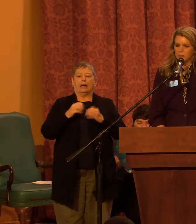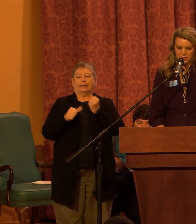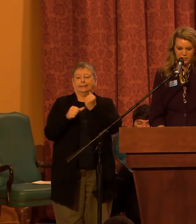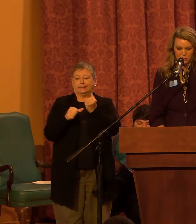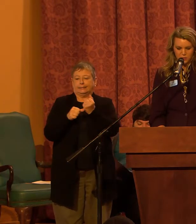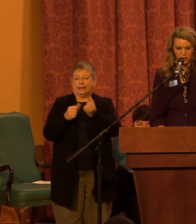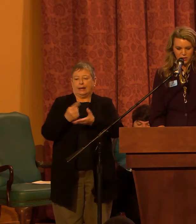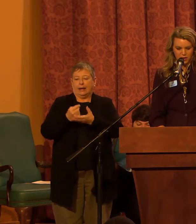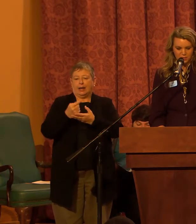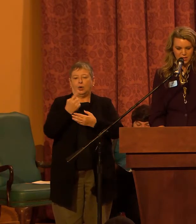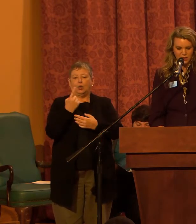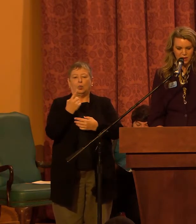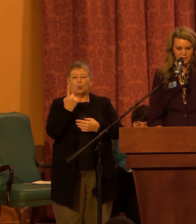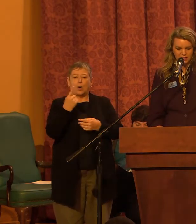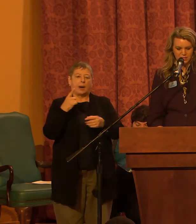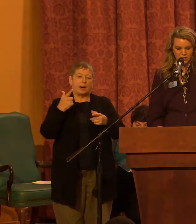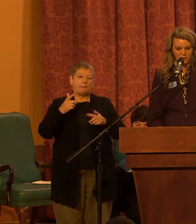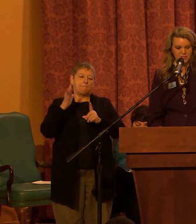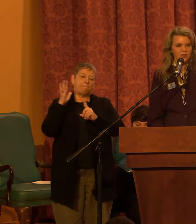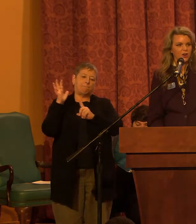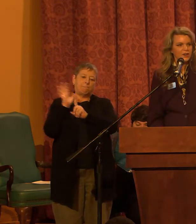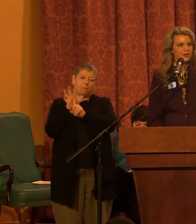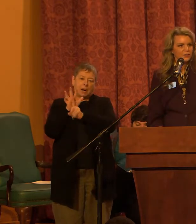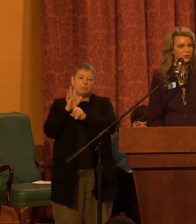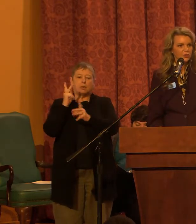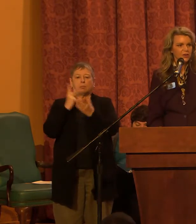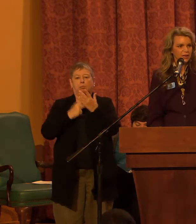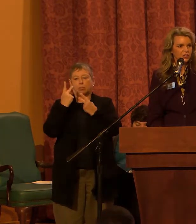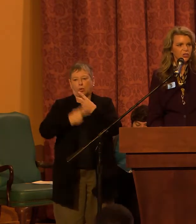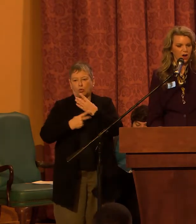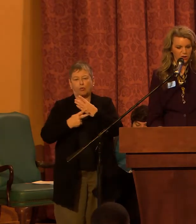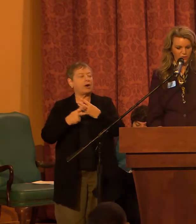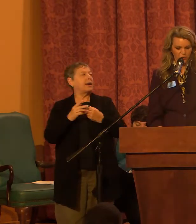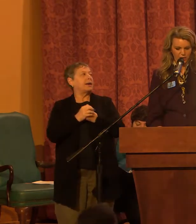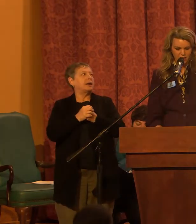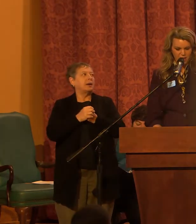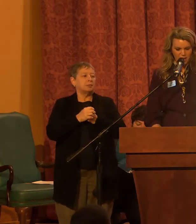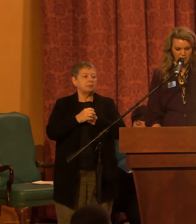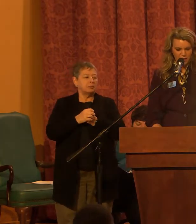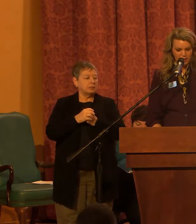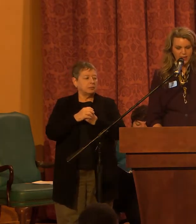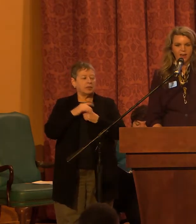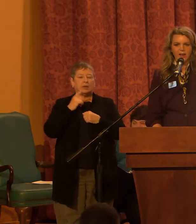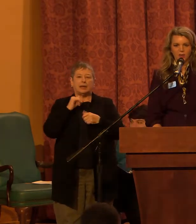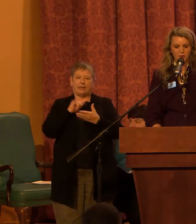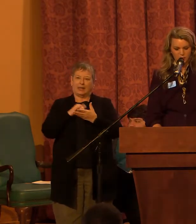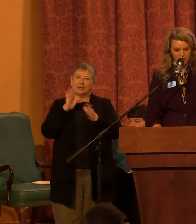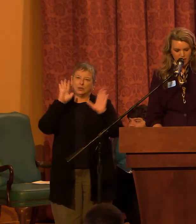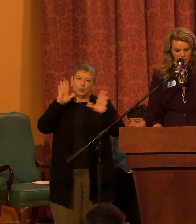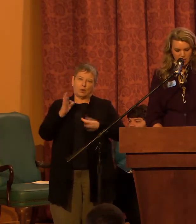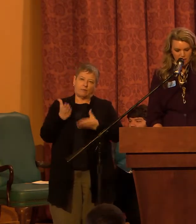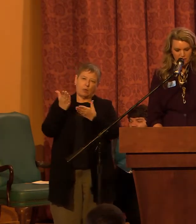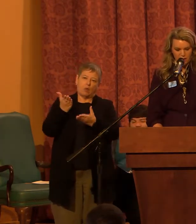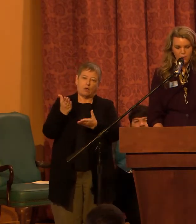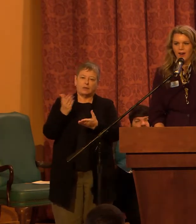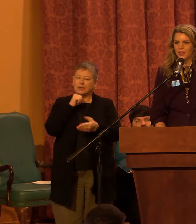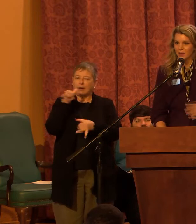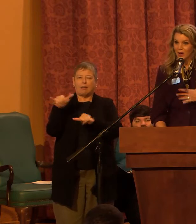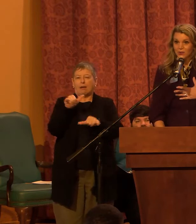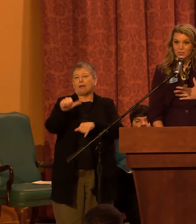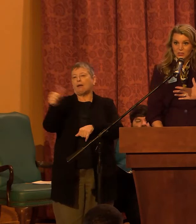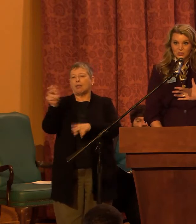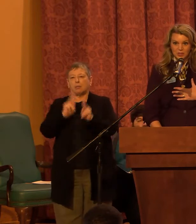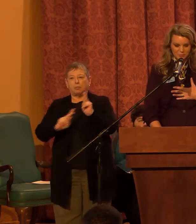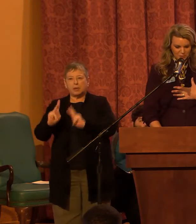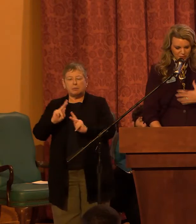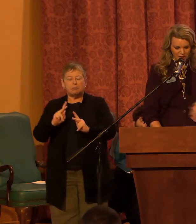one of our most prestigious programs. Equine assisted services are a true niche offering, unlike any other. And I'm very proud that